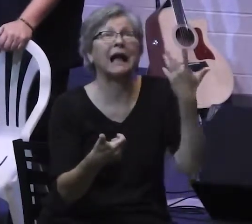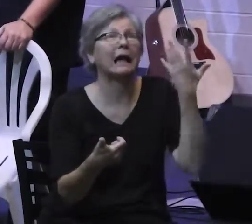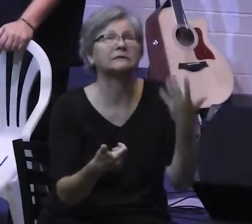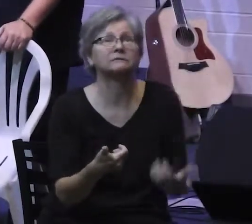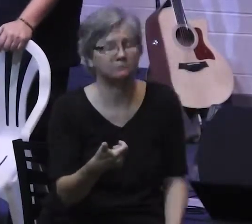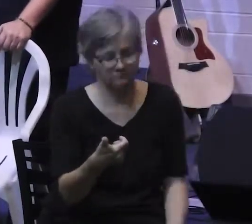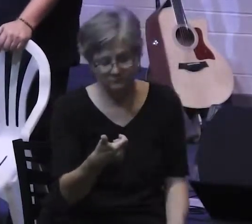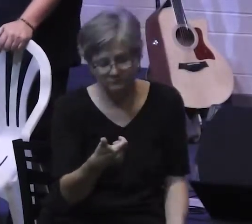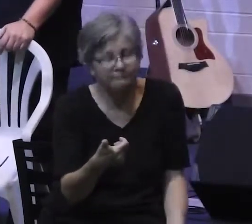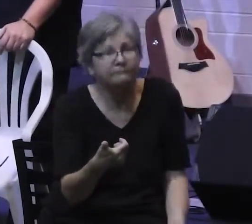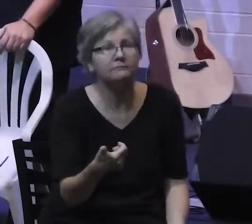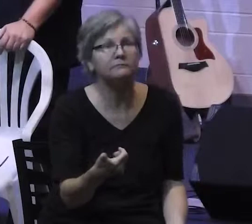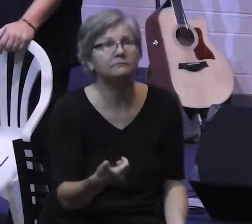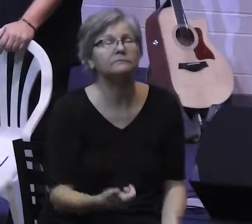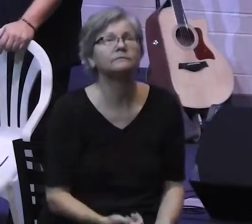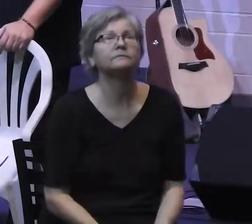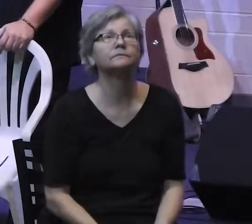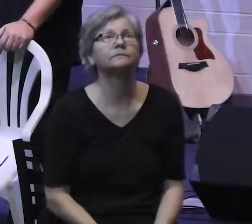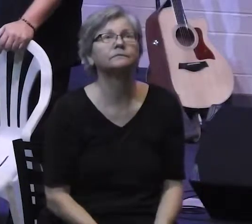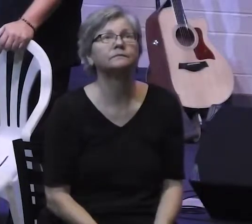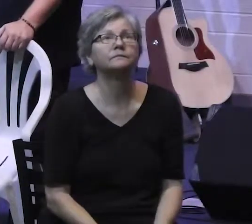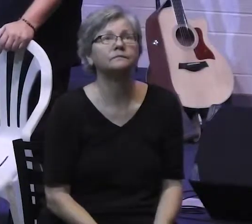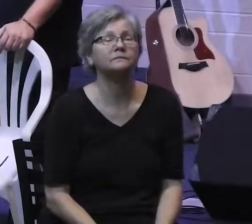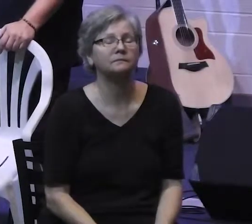I mean, I don't know.